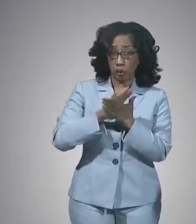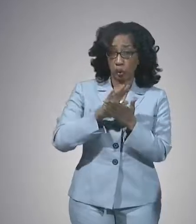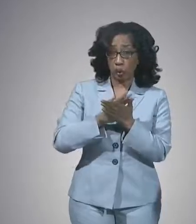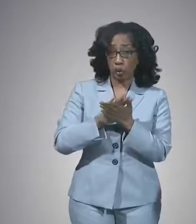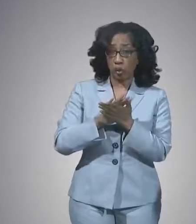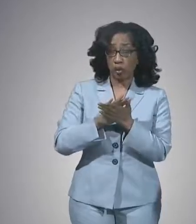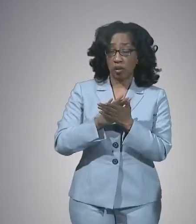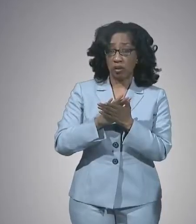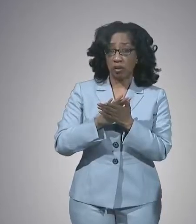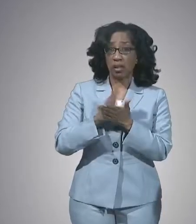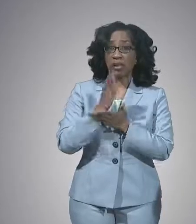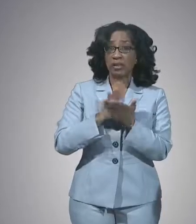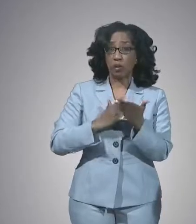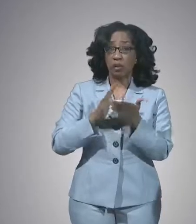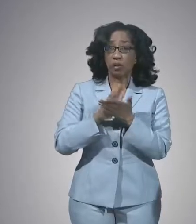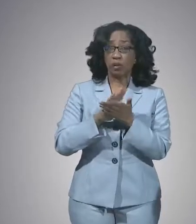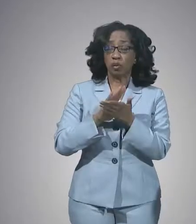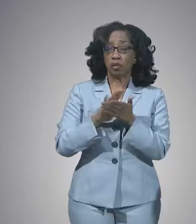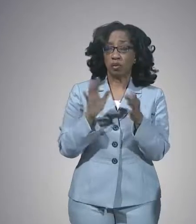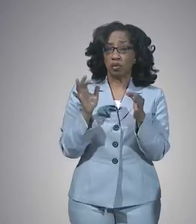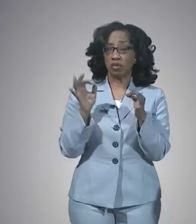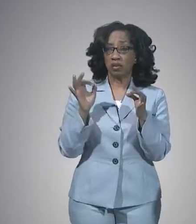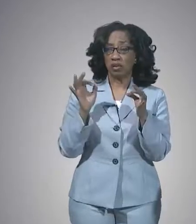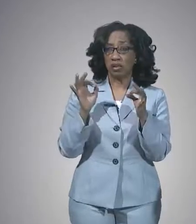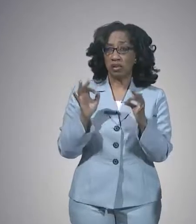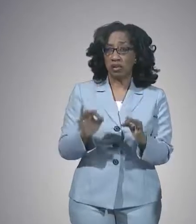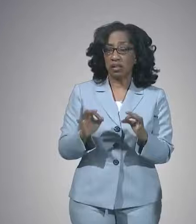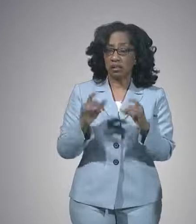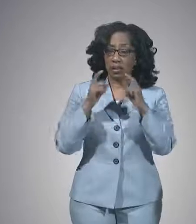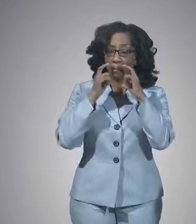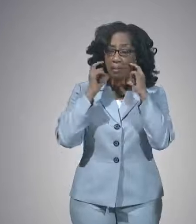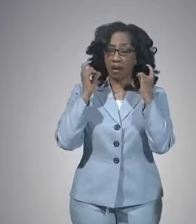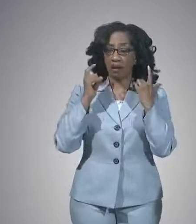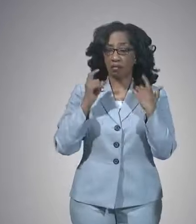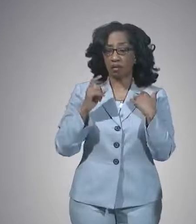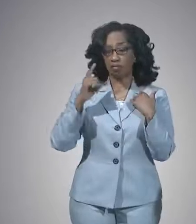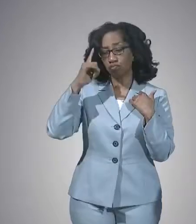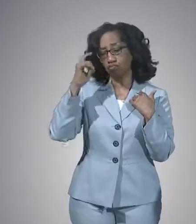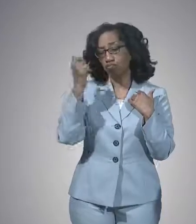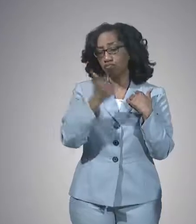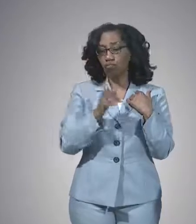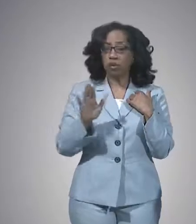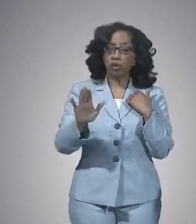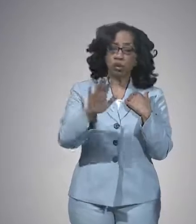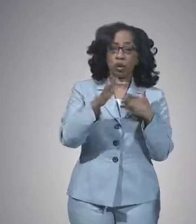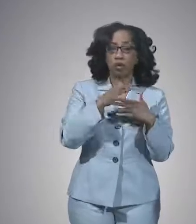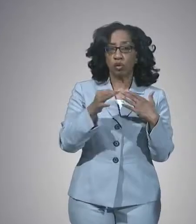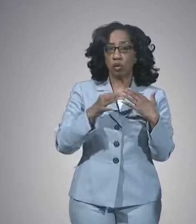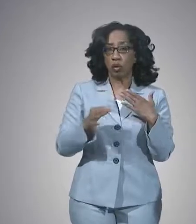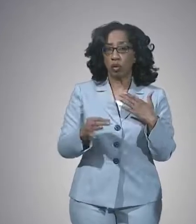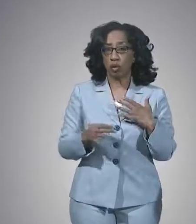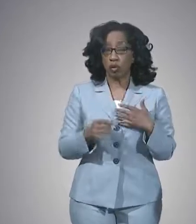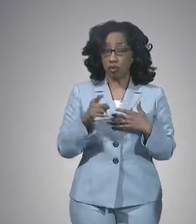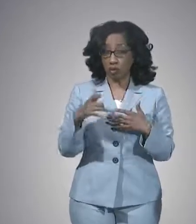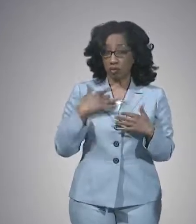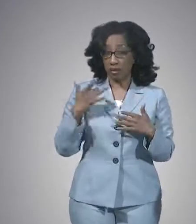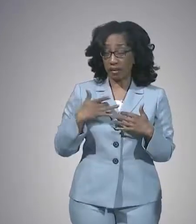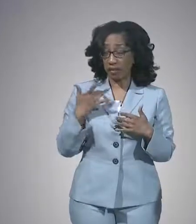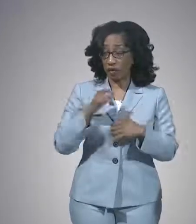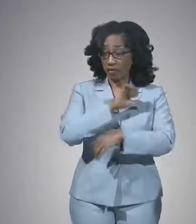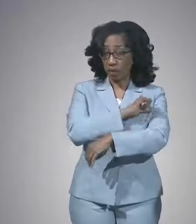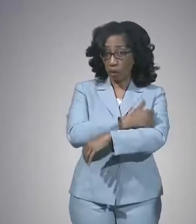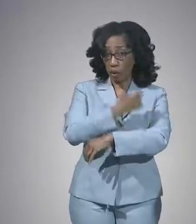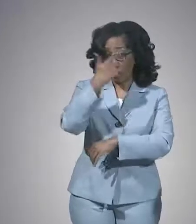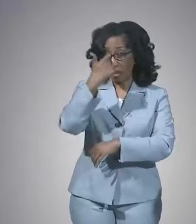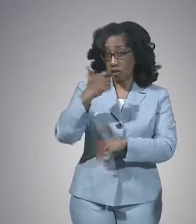that have decided to keep masks optional, and if y'all feel like you have that authority with the new law that went